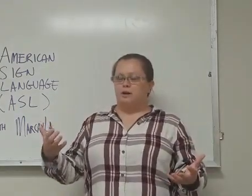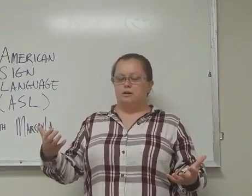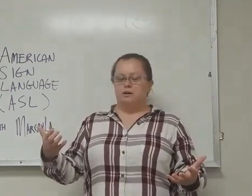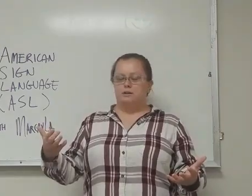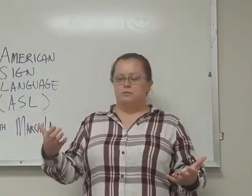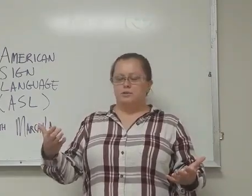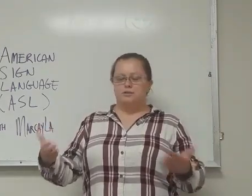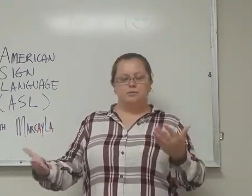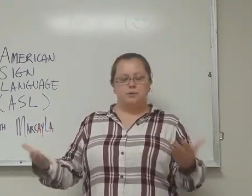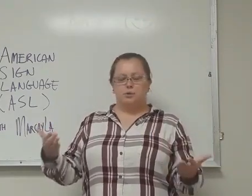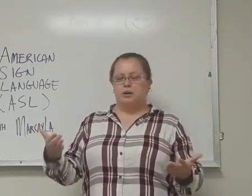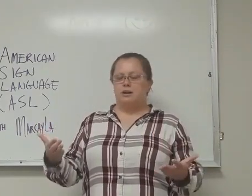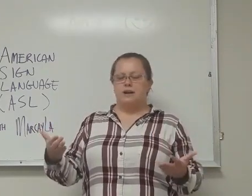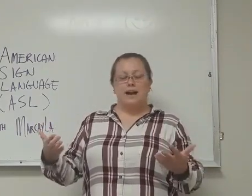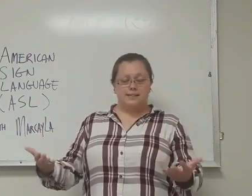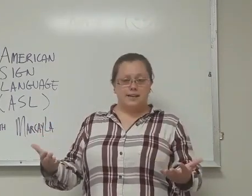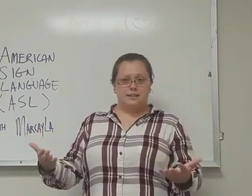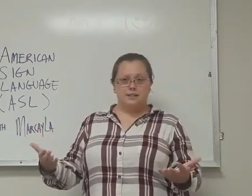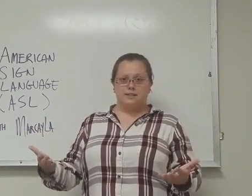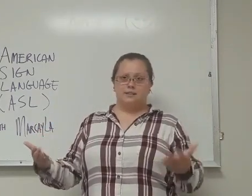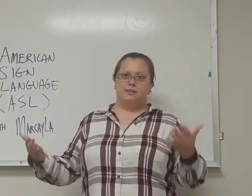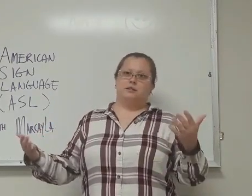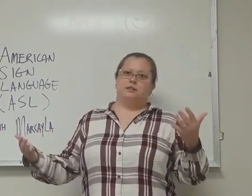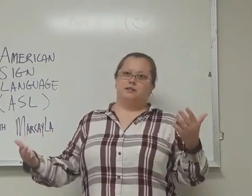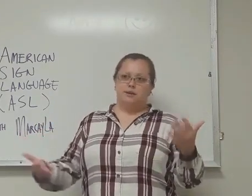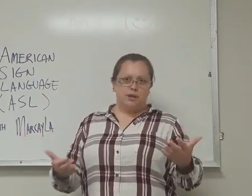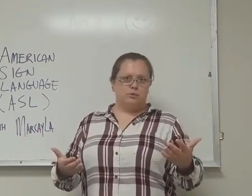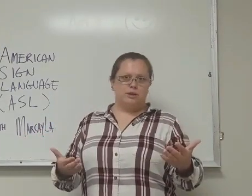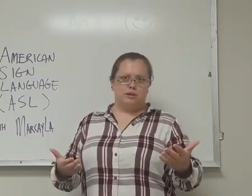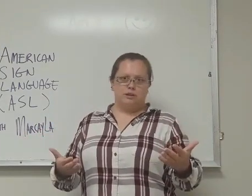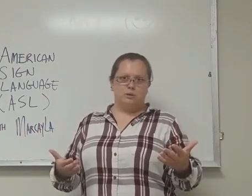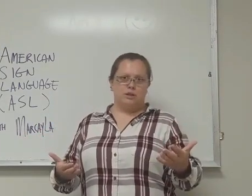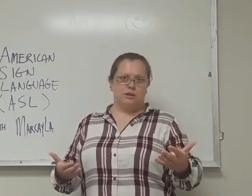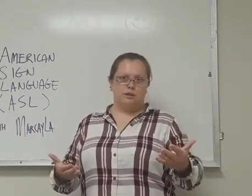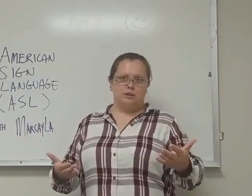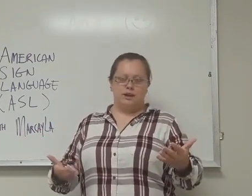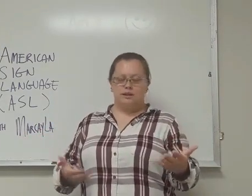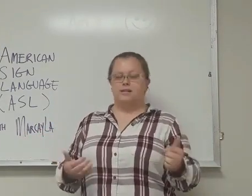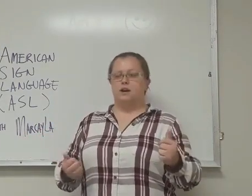where different people have accents. Same thing with ASL.